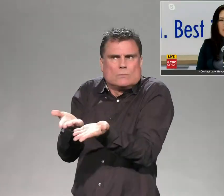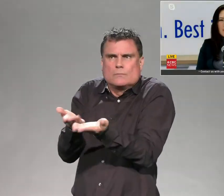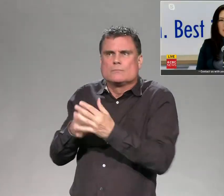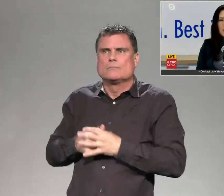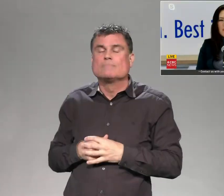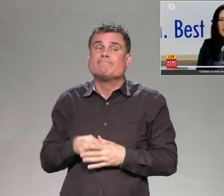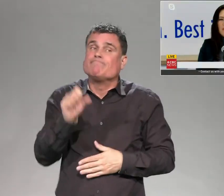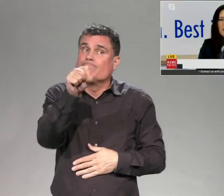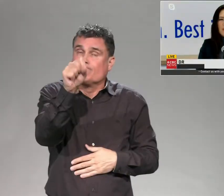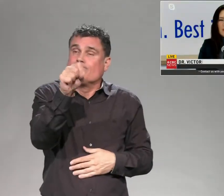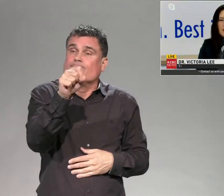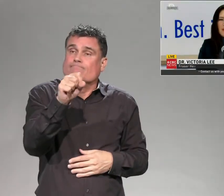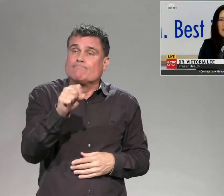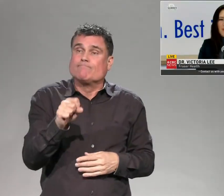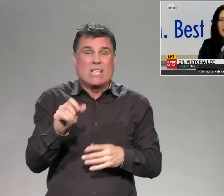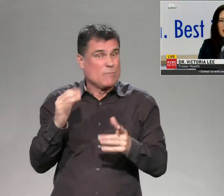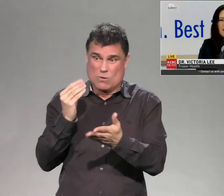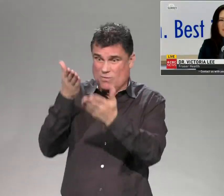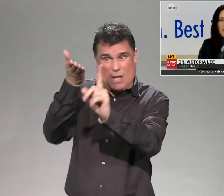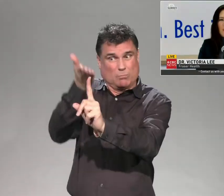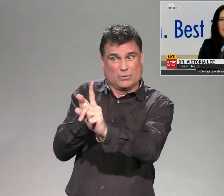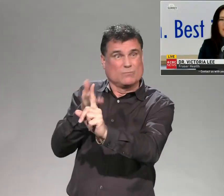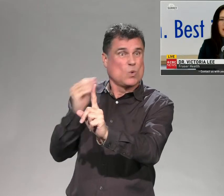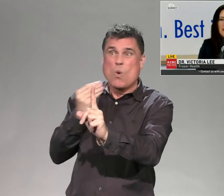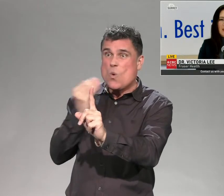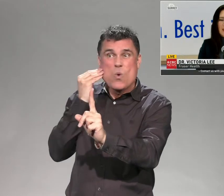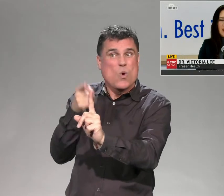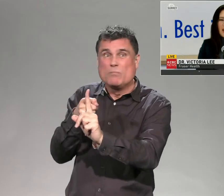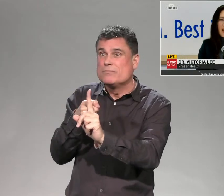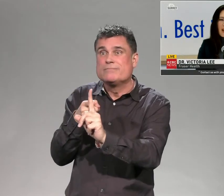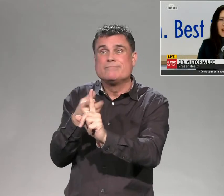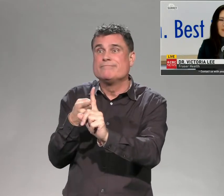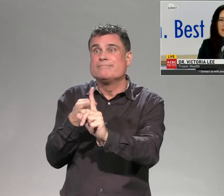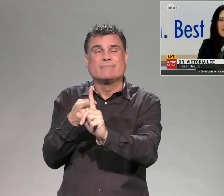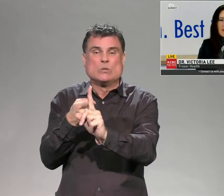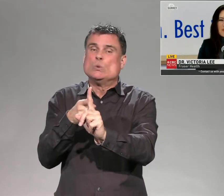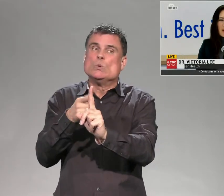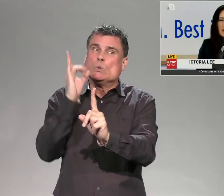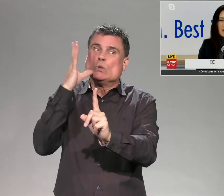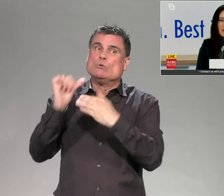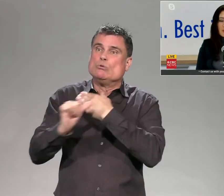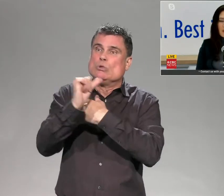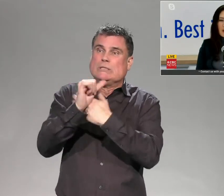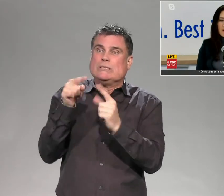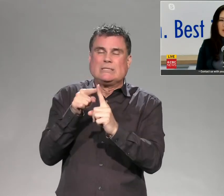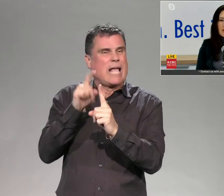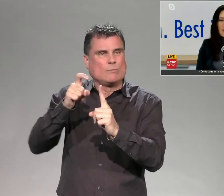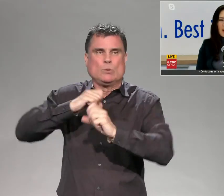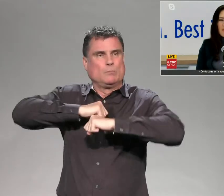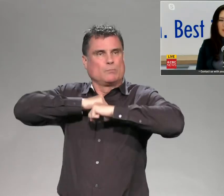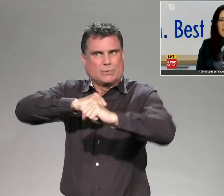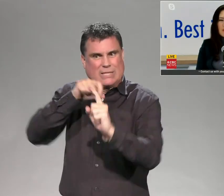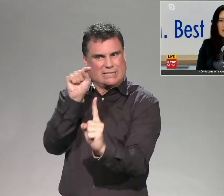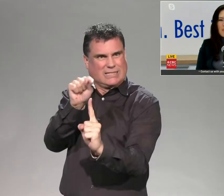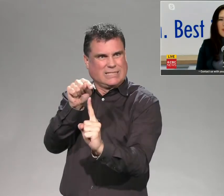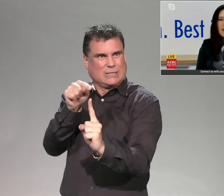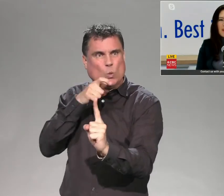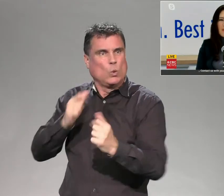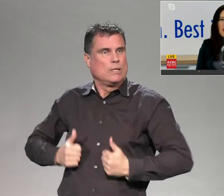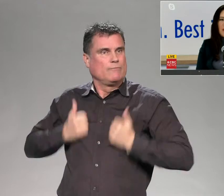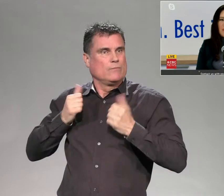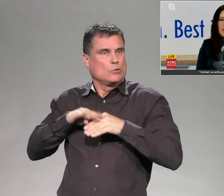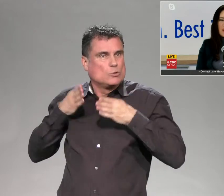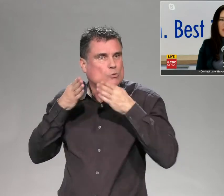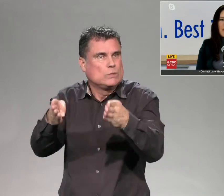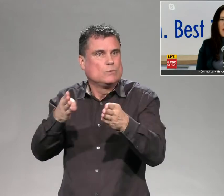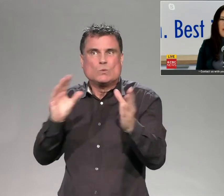population group, so we want to ensure that they're protected from COVID-19. And one of the strategies that we have used is working